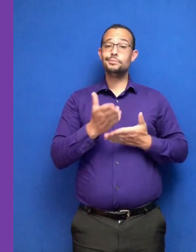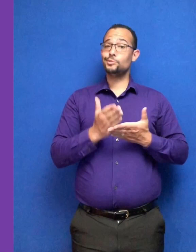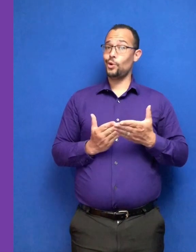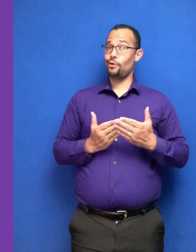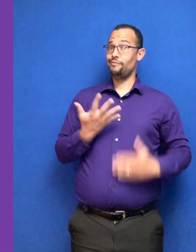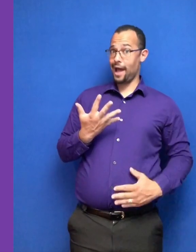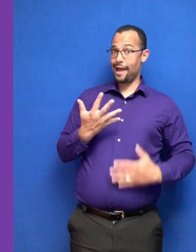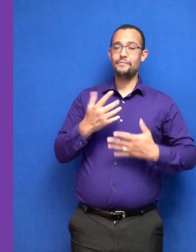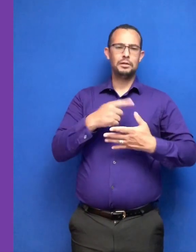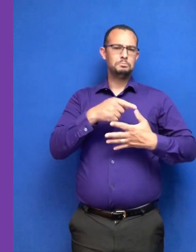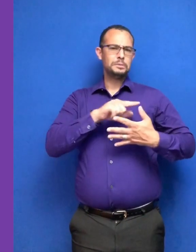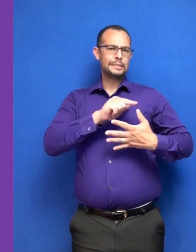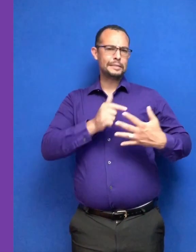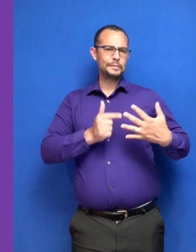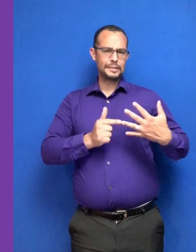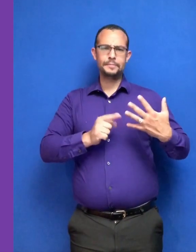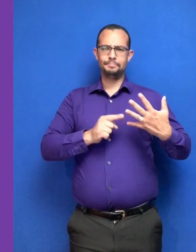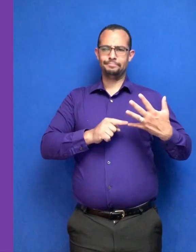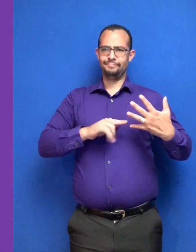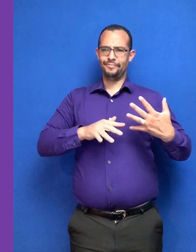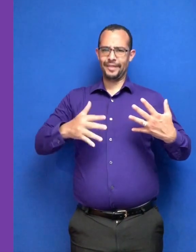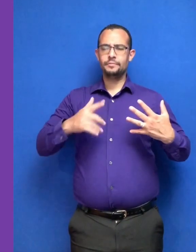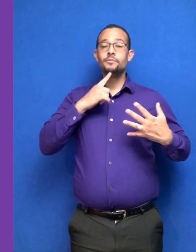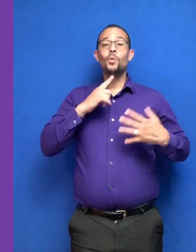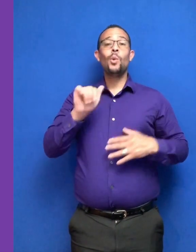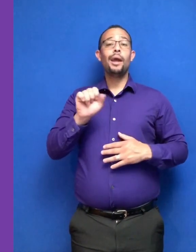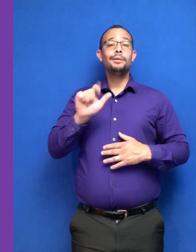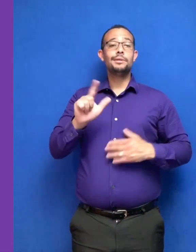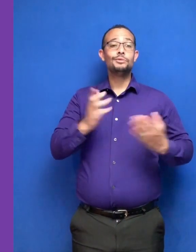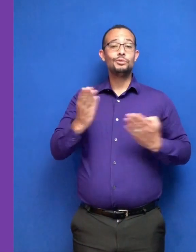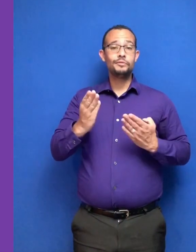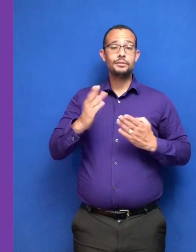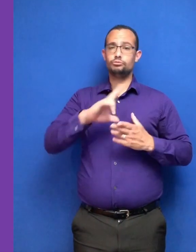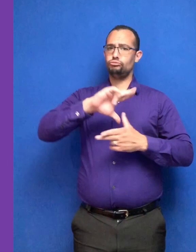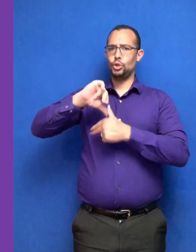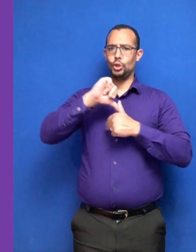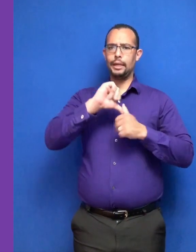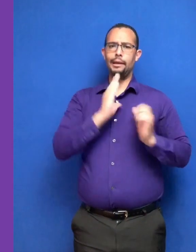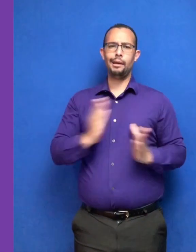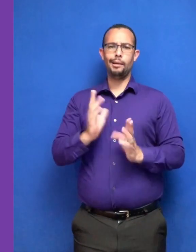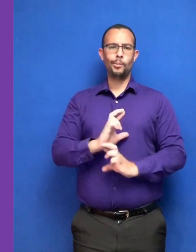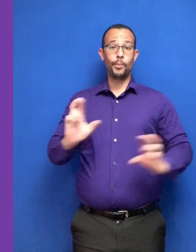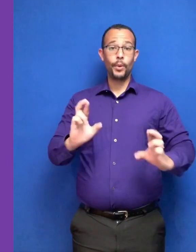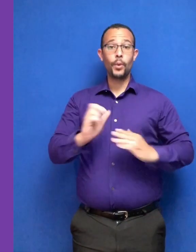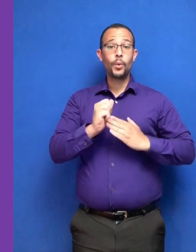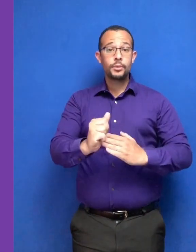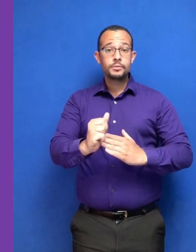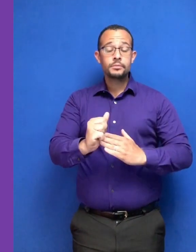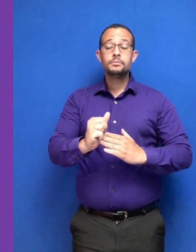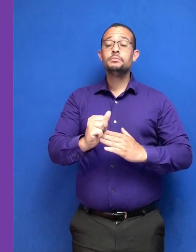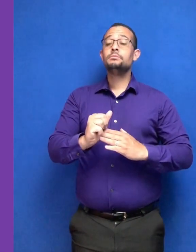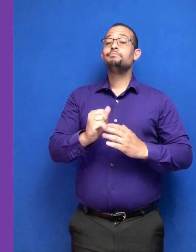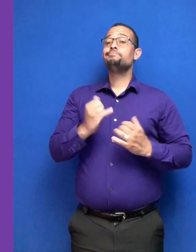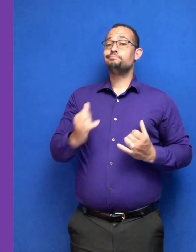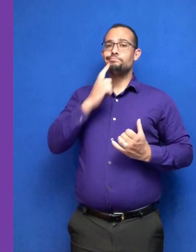Welcome to part 5 of 5 of ASL Services Hurricane Preparedness Guide. In this guide, we're going to go over